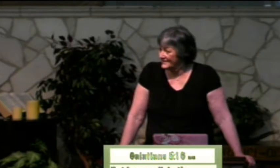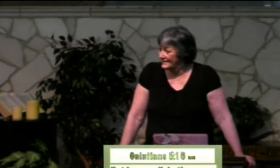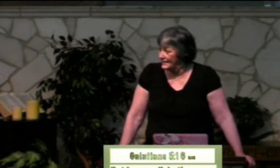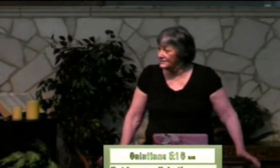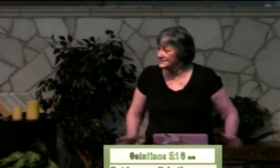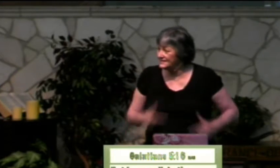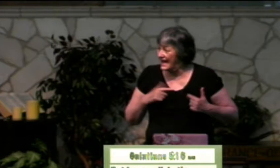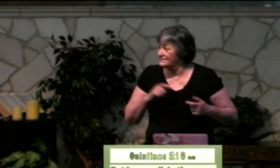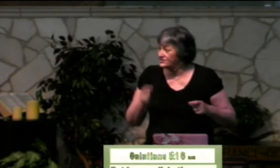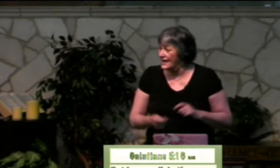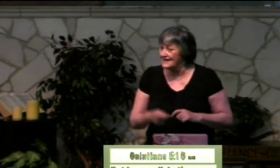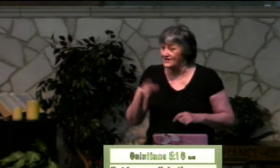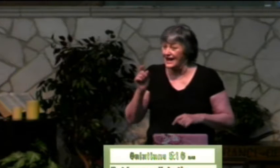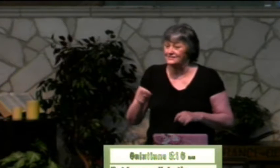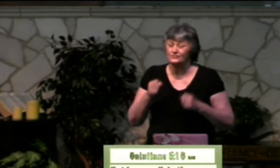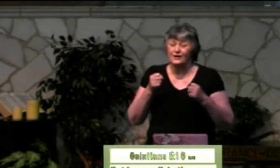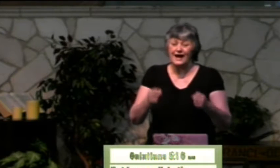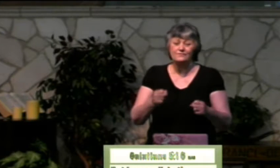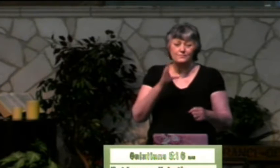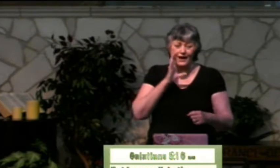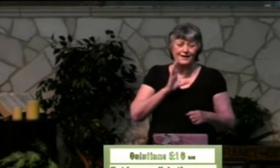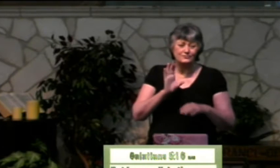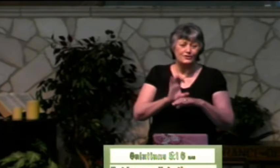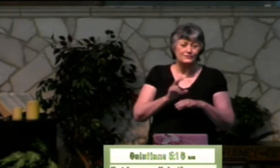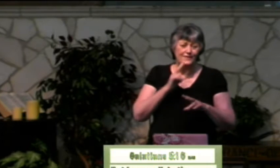It was a life change. I had to drive a brown church van